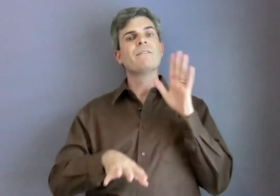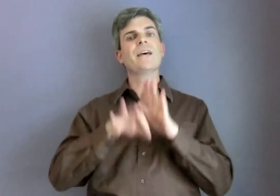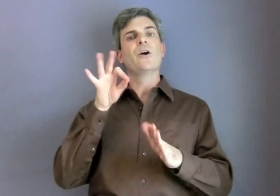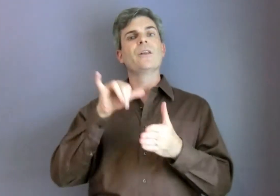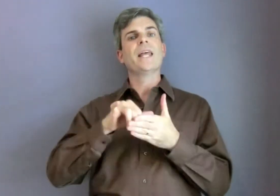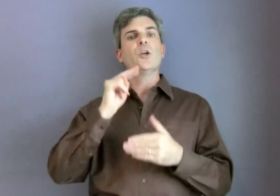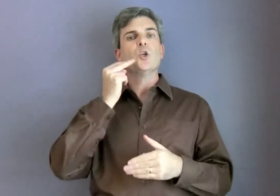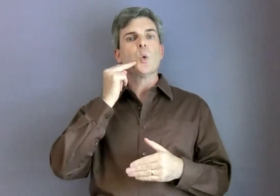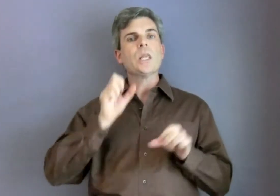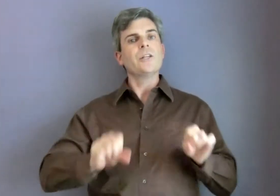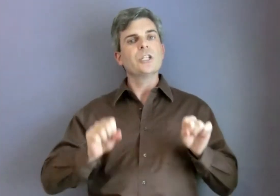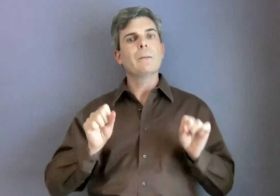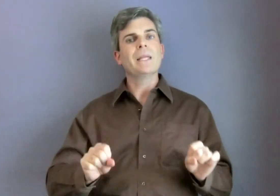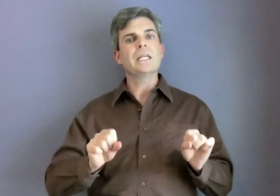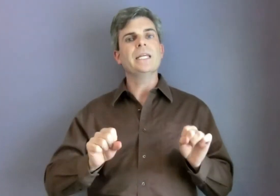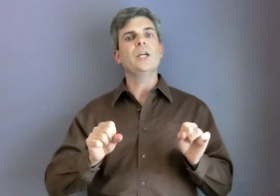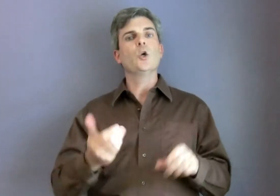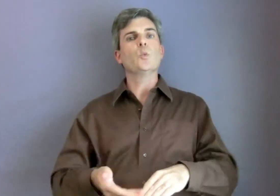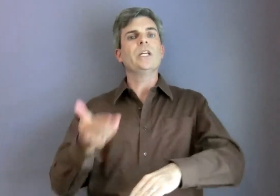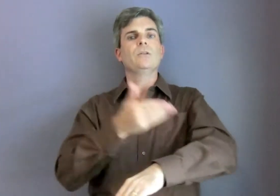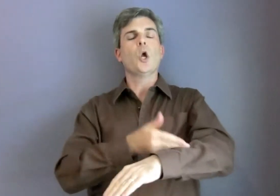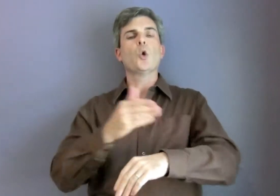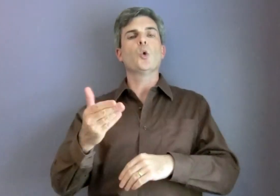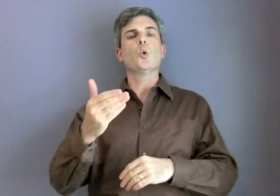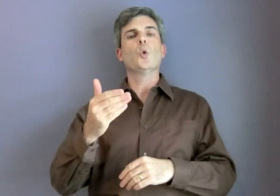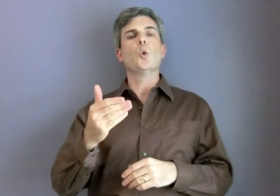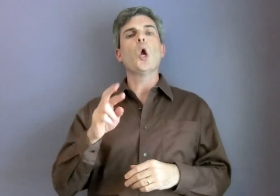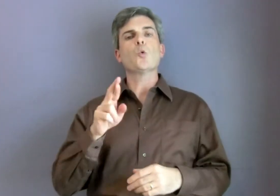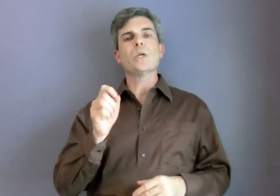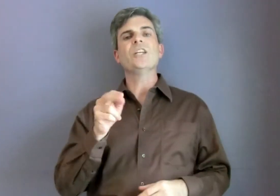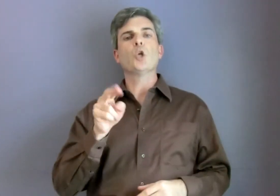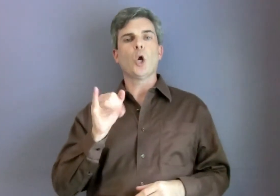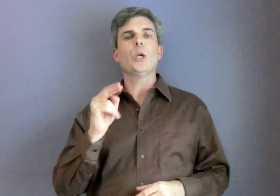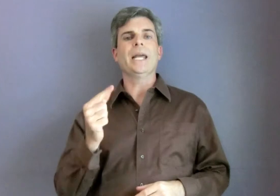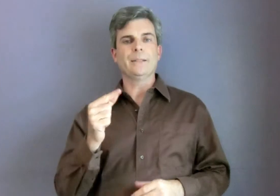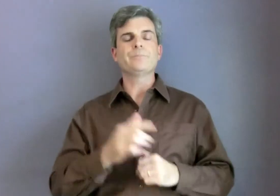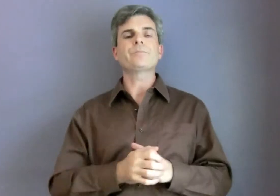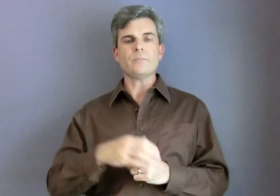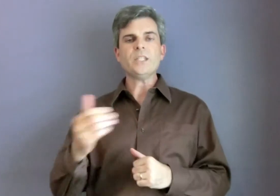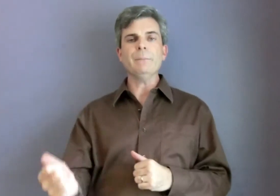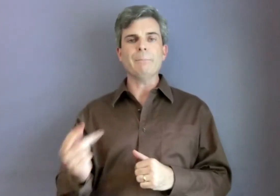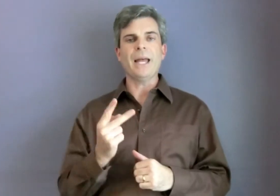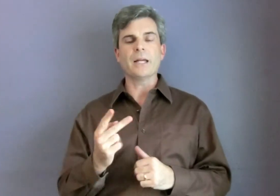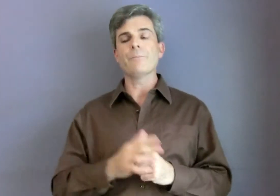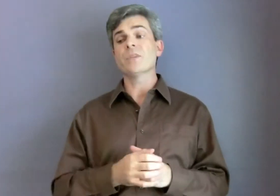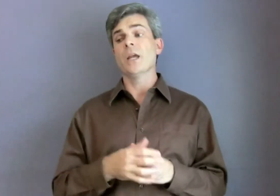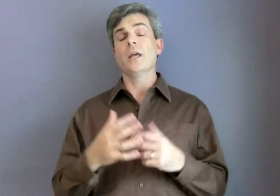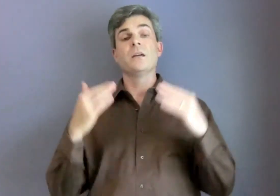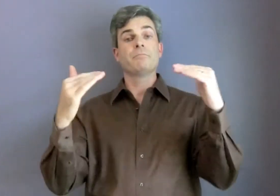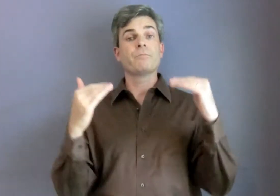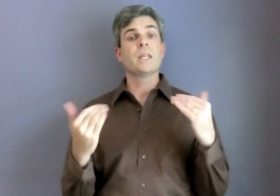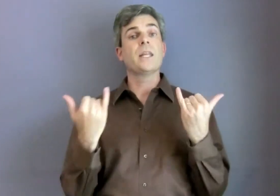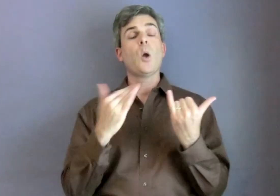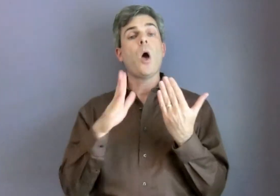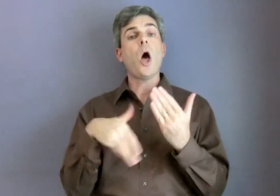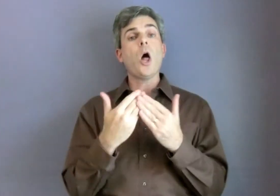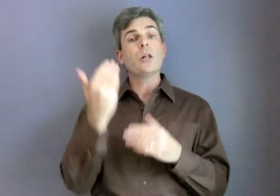C. This is critical. The consciousness, all consciousness is about communication. And here, by great good fortune, one of my